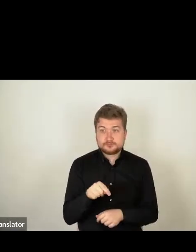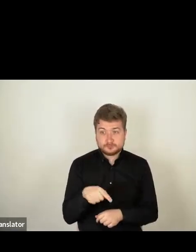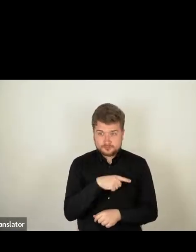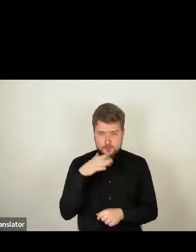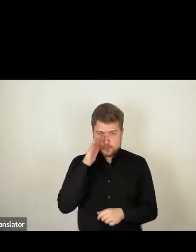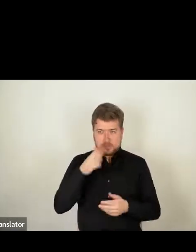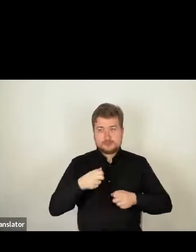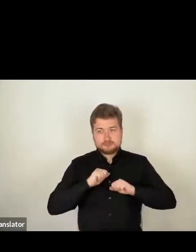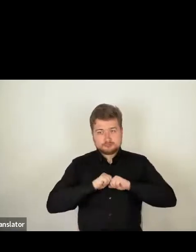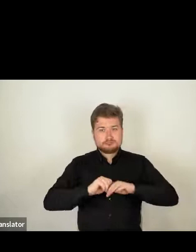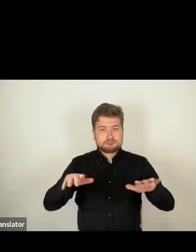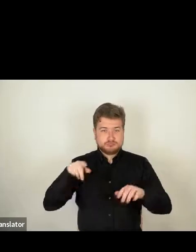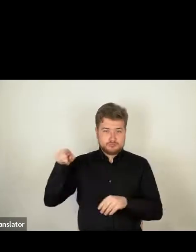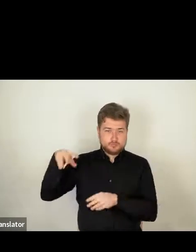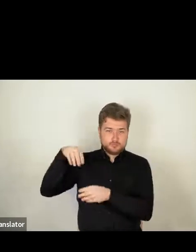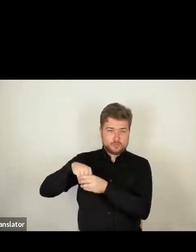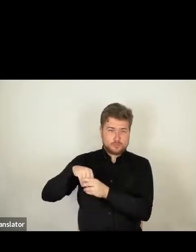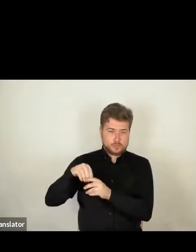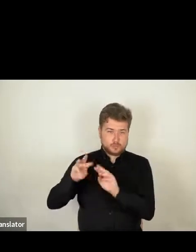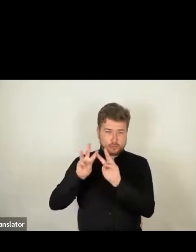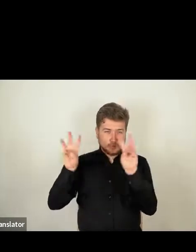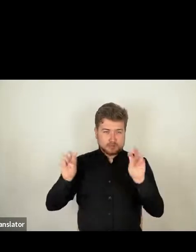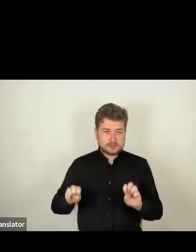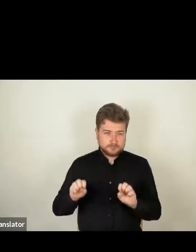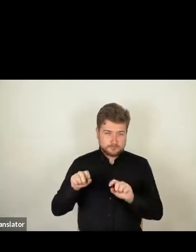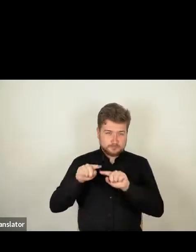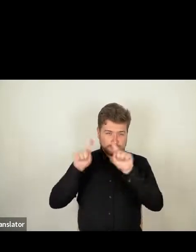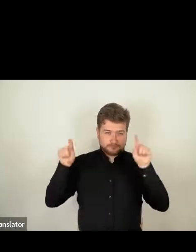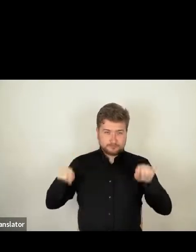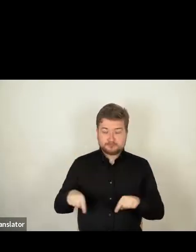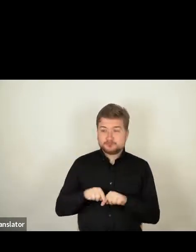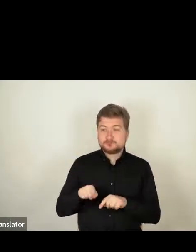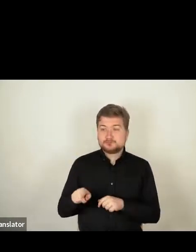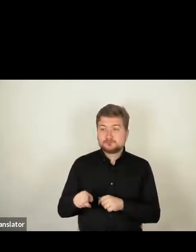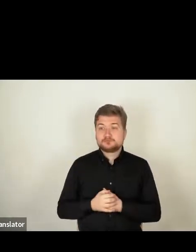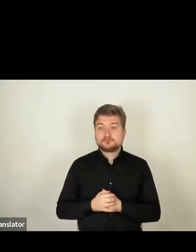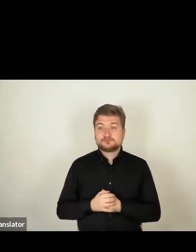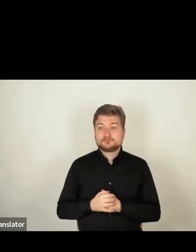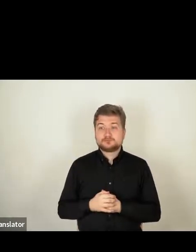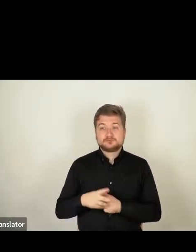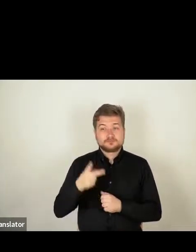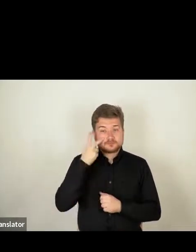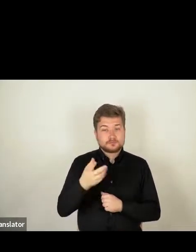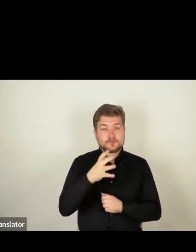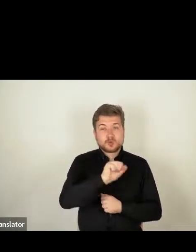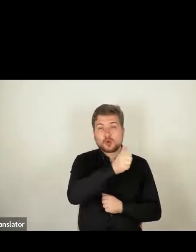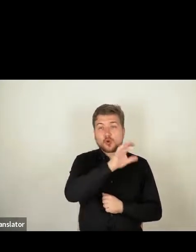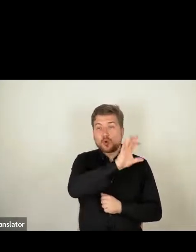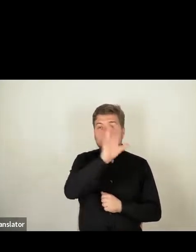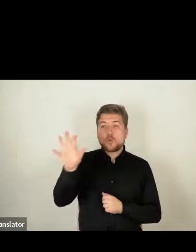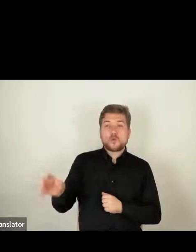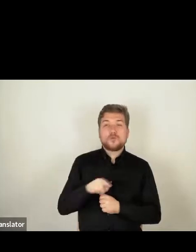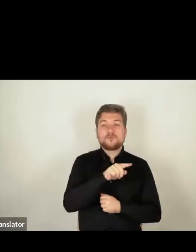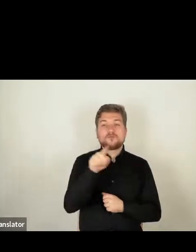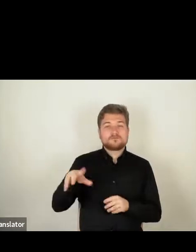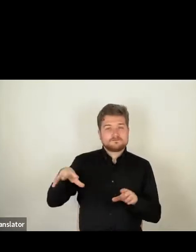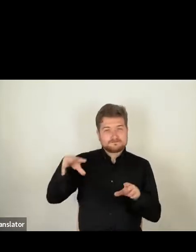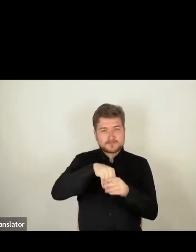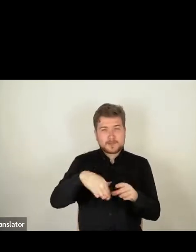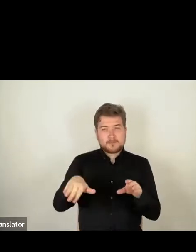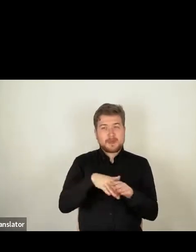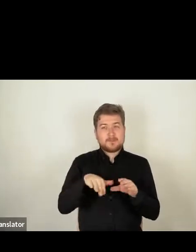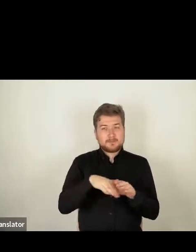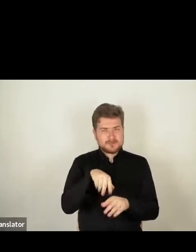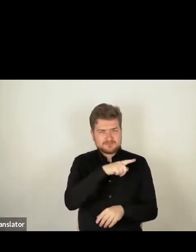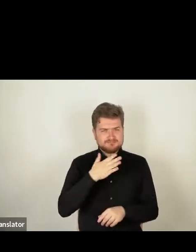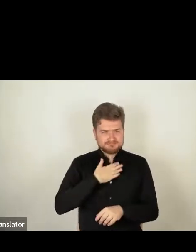From our side, we can see OSCE parliaments continue demonstrating their interest and commitment to become more gender sensitive. And this